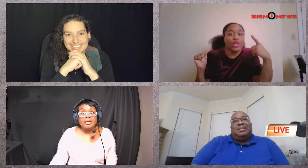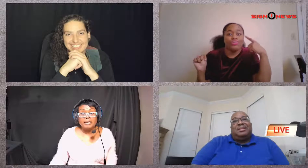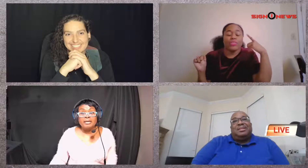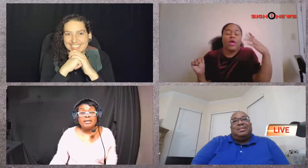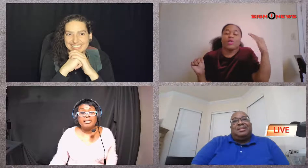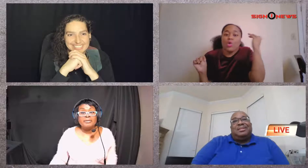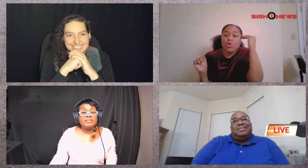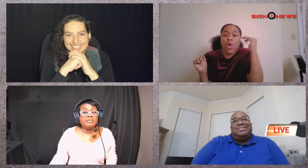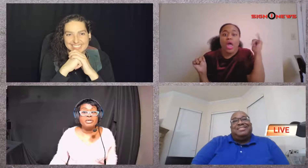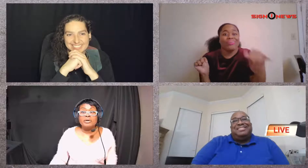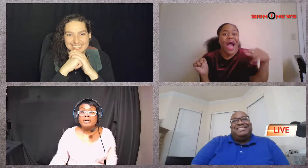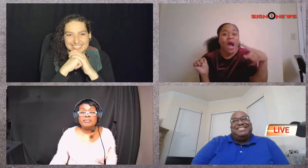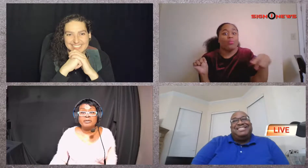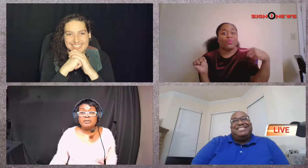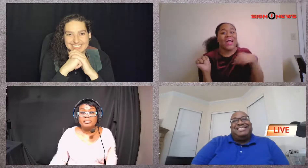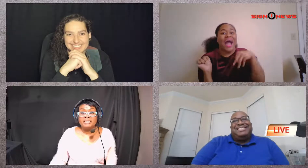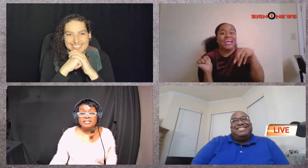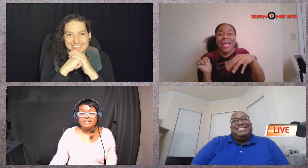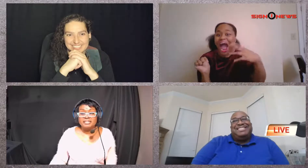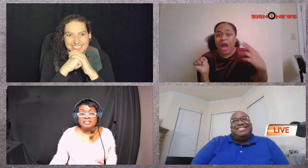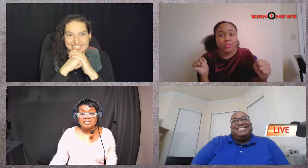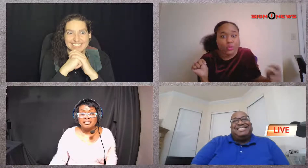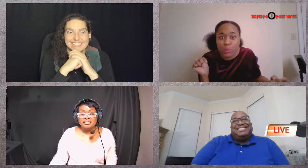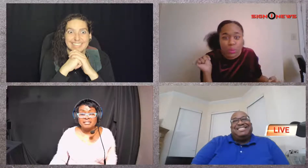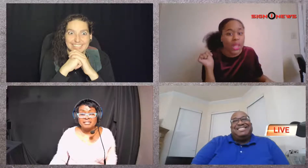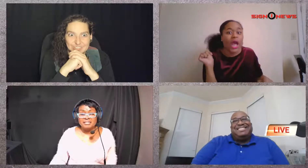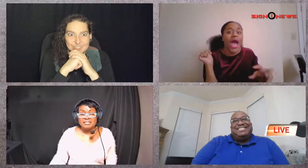I was like, "Dang, I learned something new I never knew."